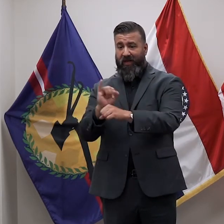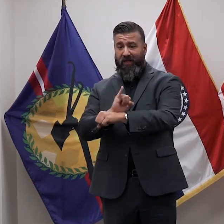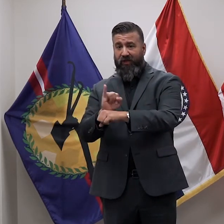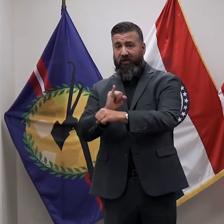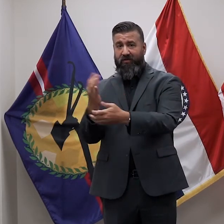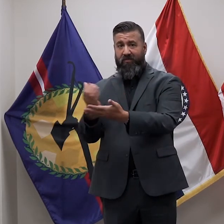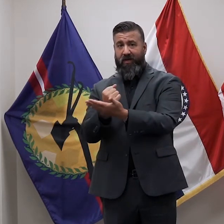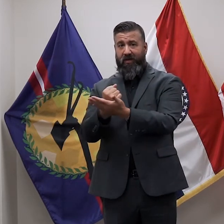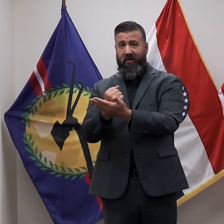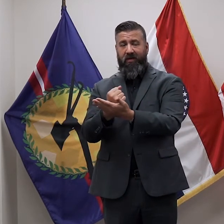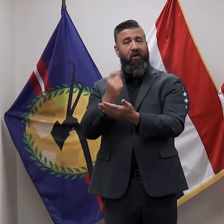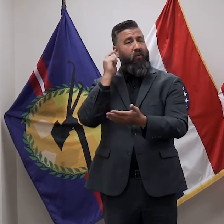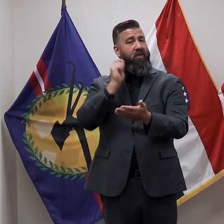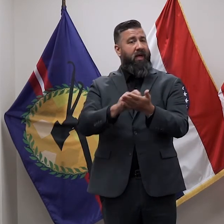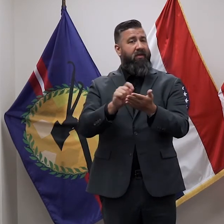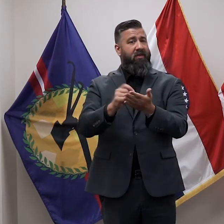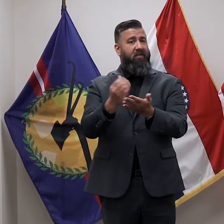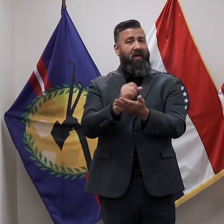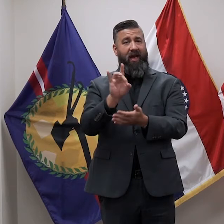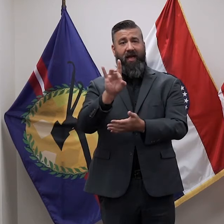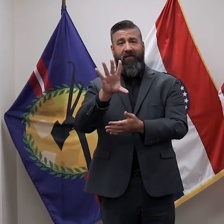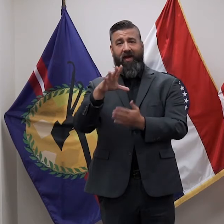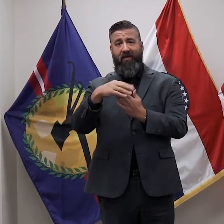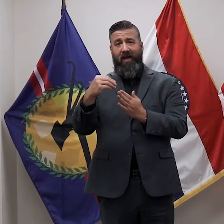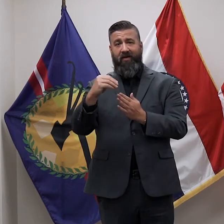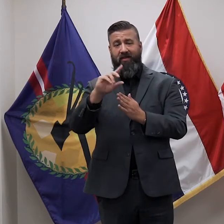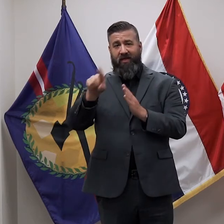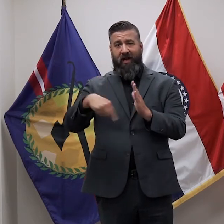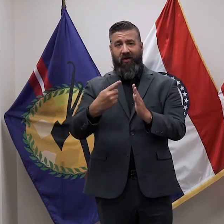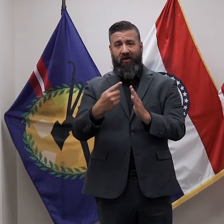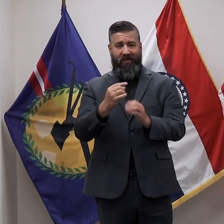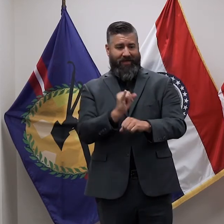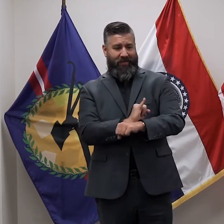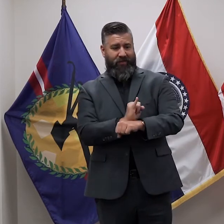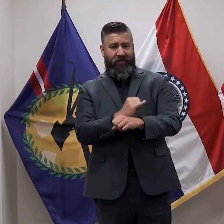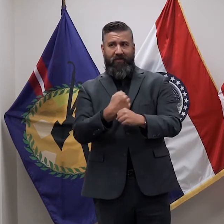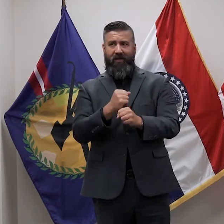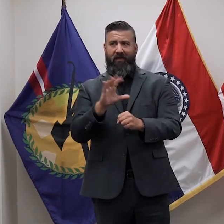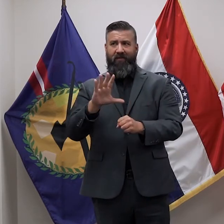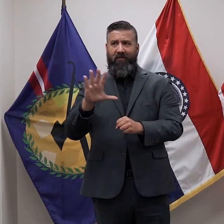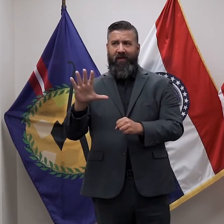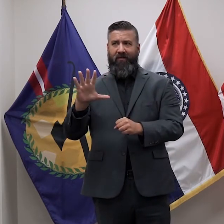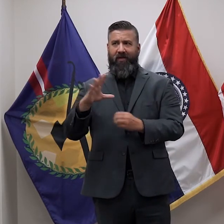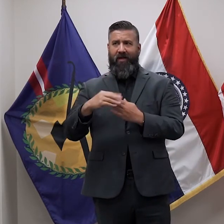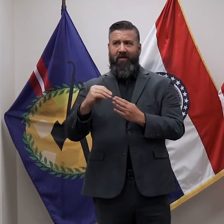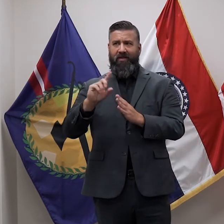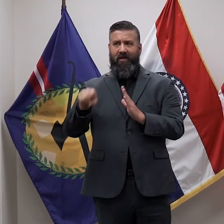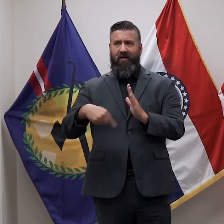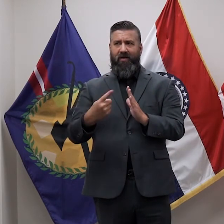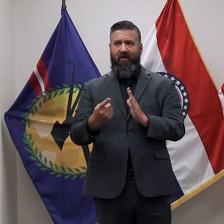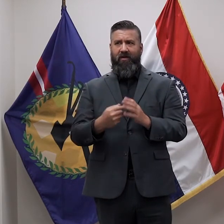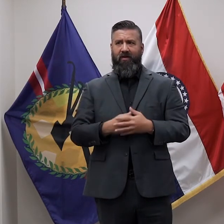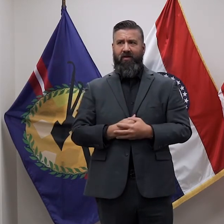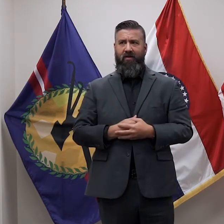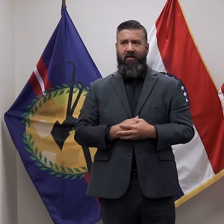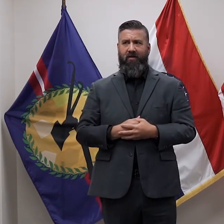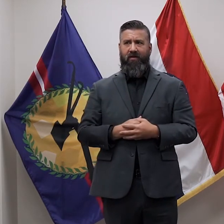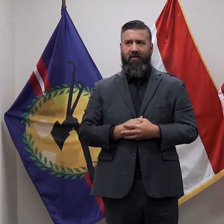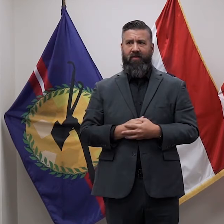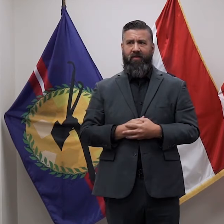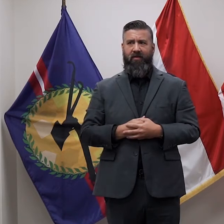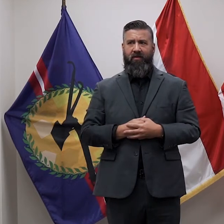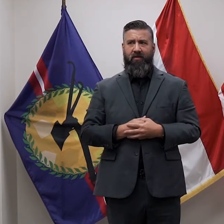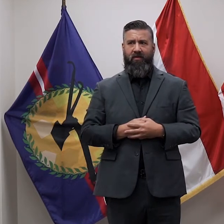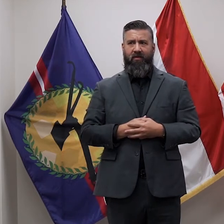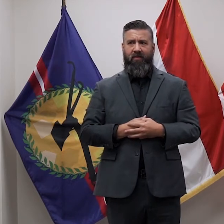making? Receptionist is making $85 an hour and an intern is making $55 an hour? If you have any more questions about this, we can do it offline. Please